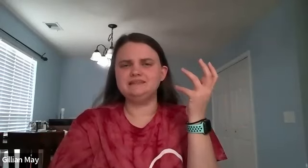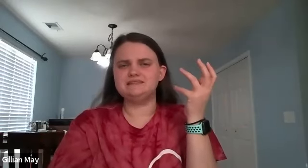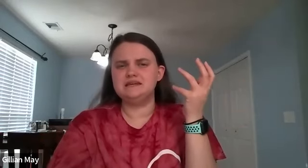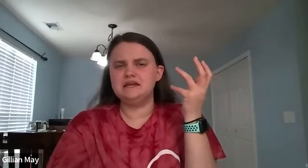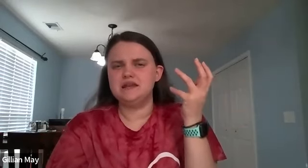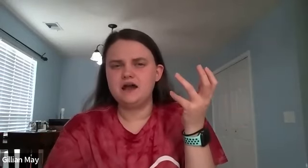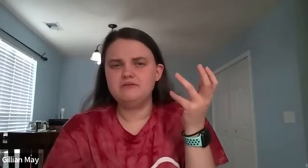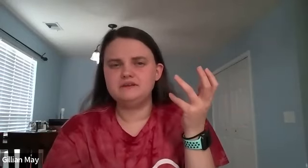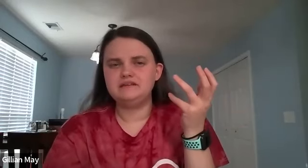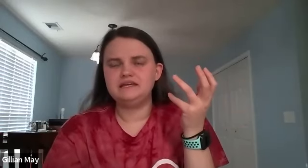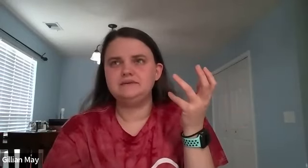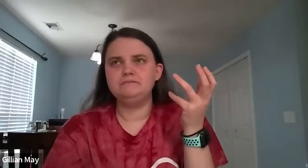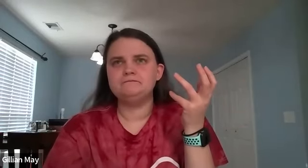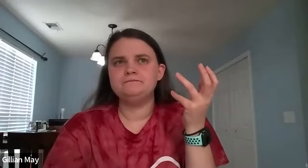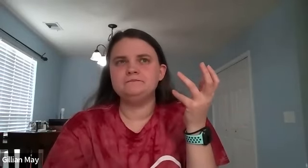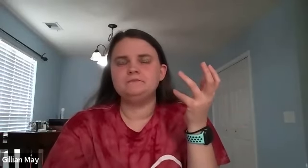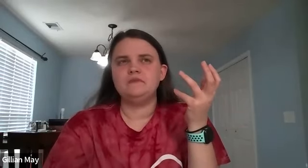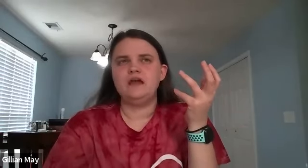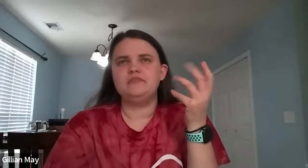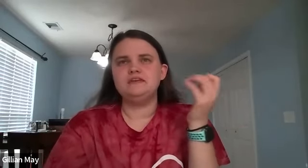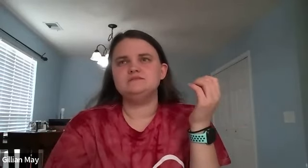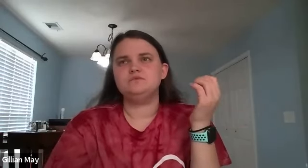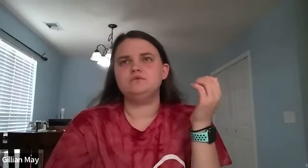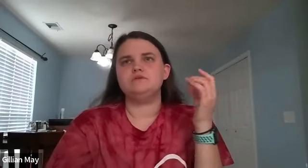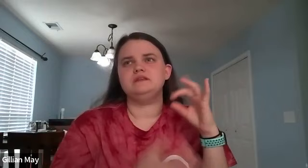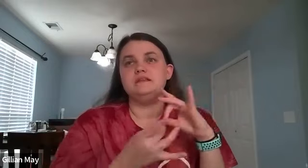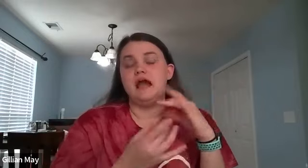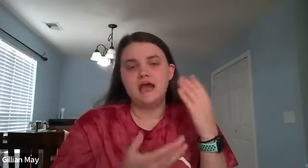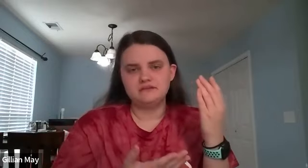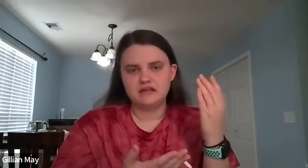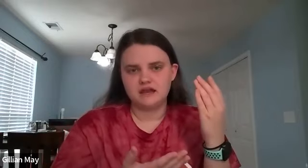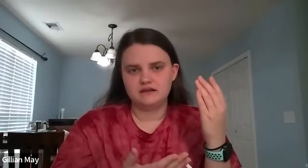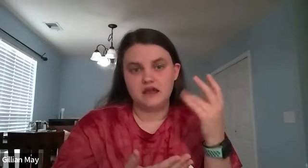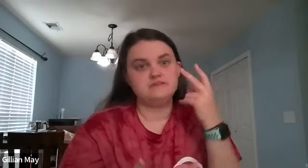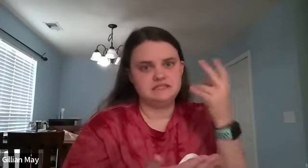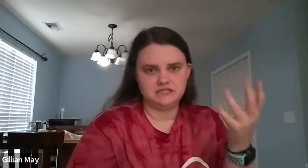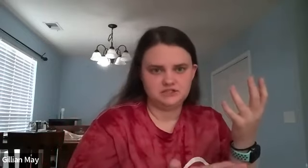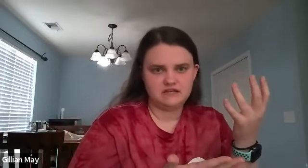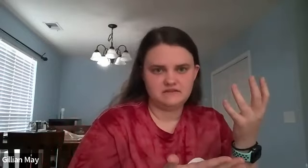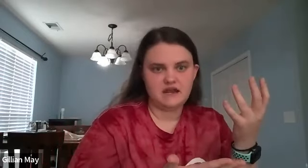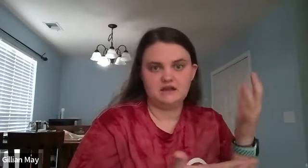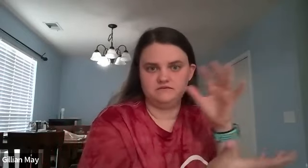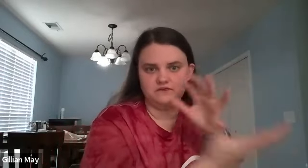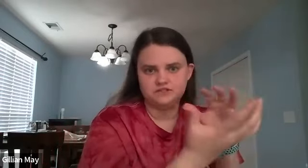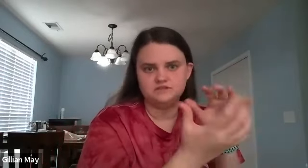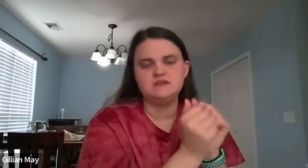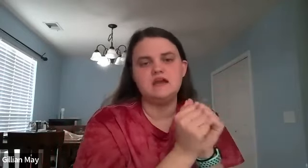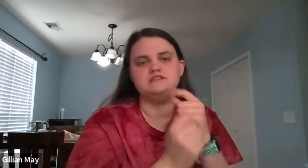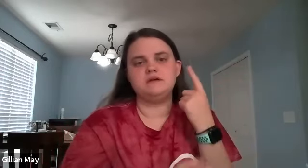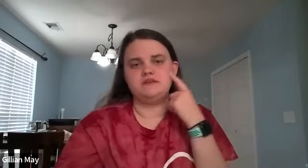It's not really, I think it's more related. Like I haven't seen issues like that, had confusions with that. And so I think